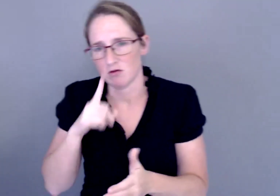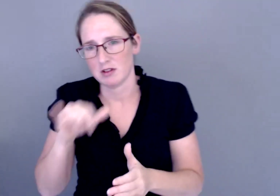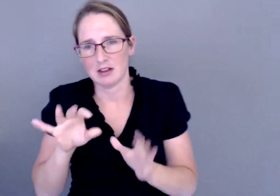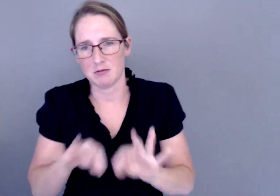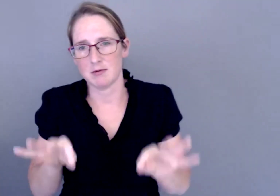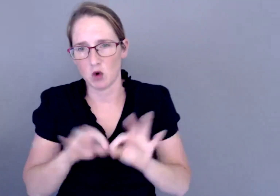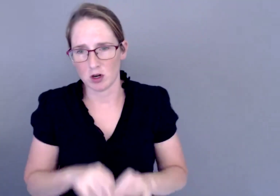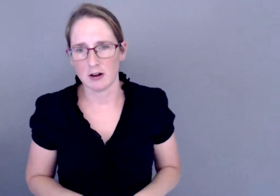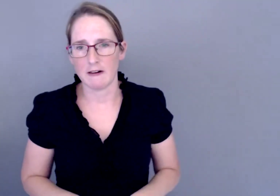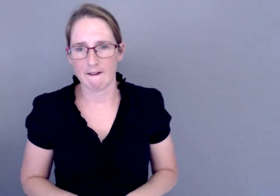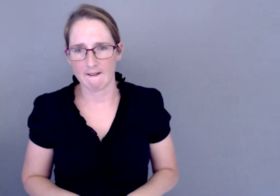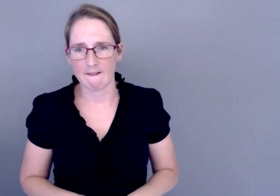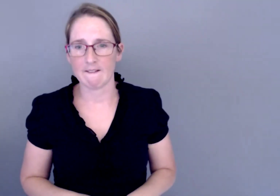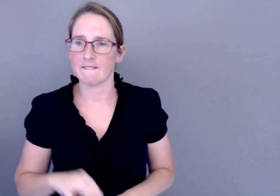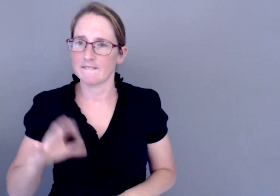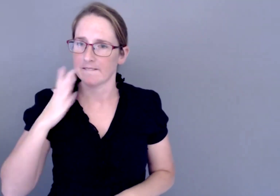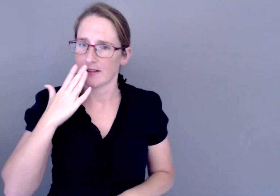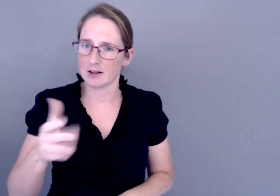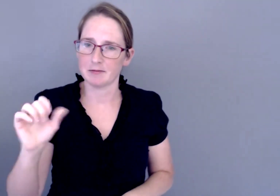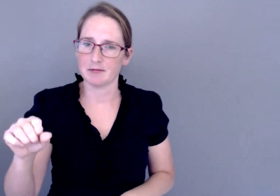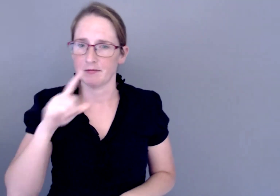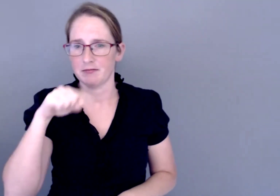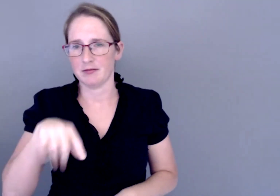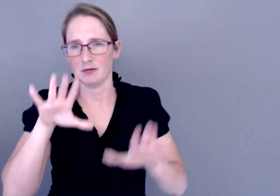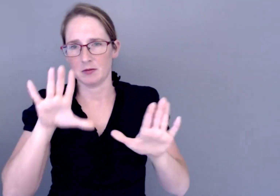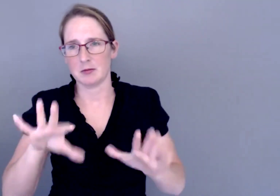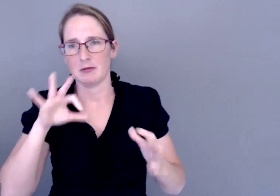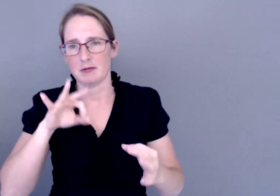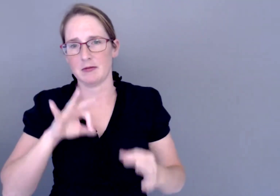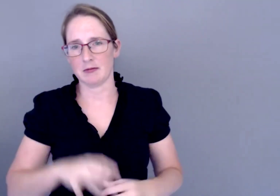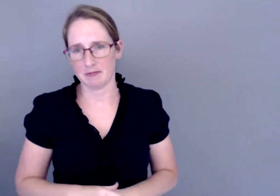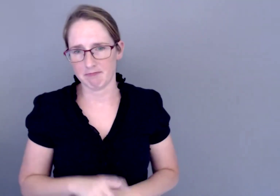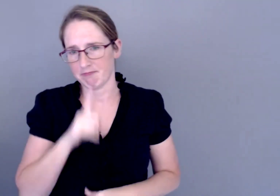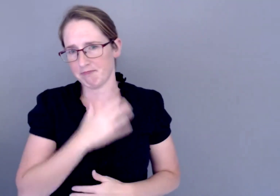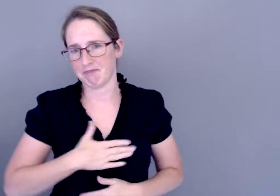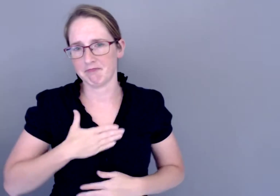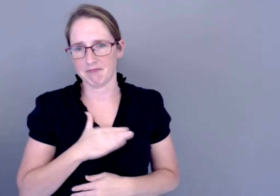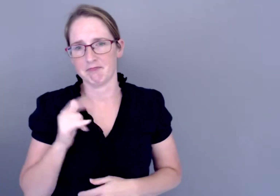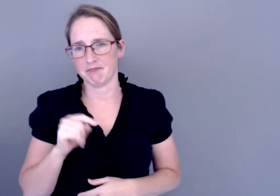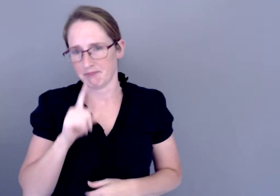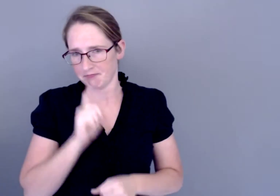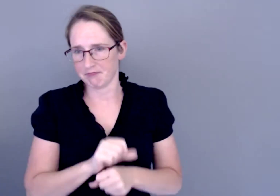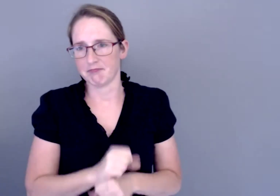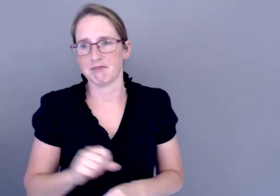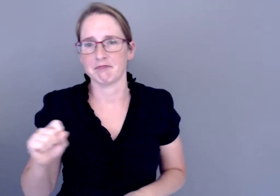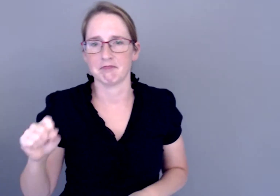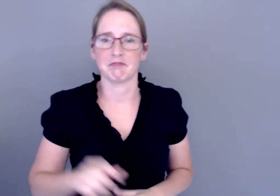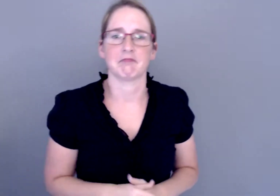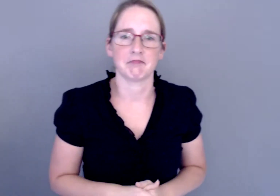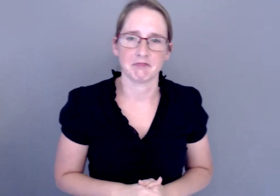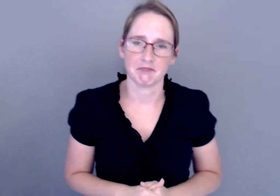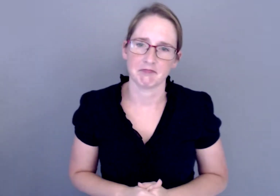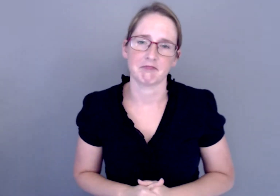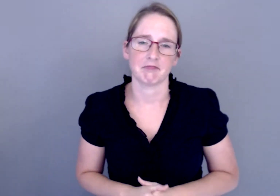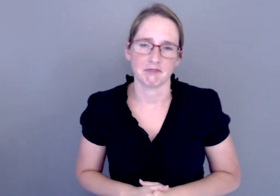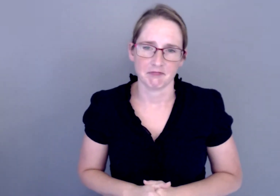important. Thank you. This is wonderful feedback. I really appreciate that. Absolutely. Okay.